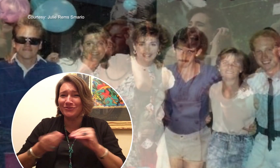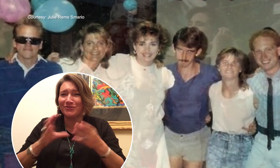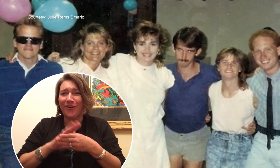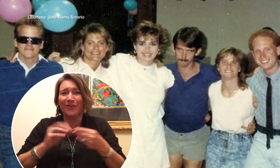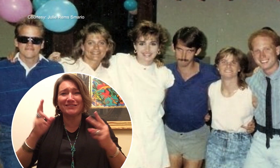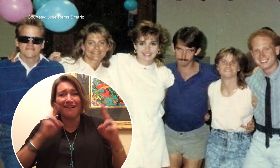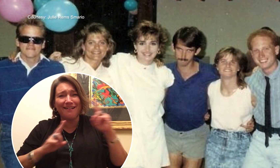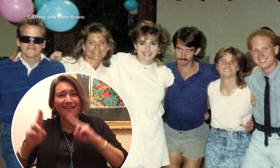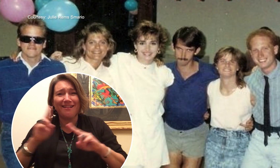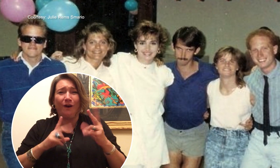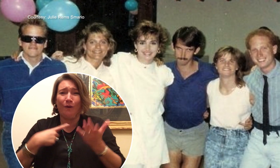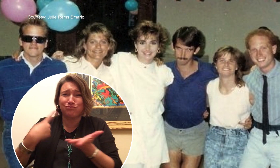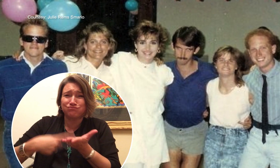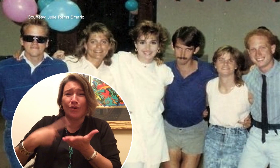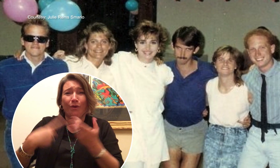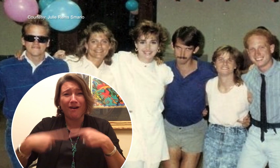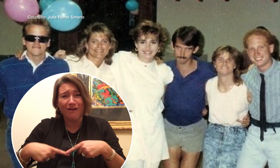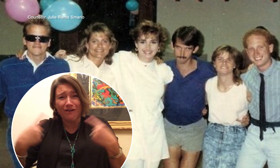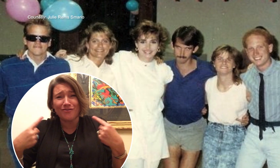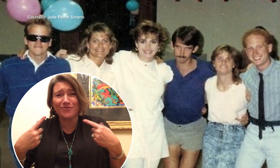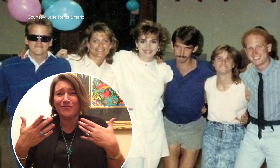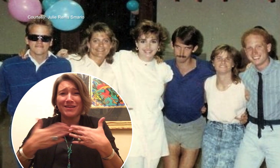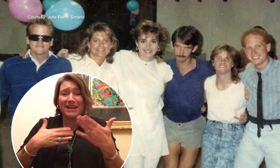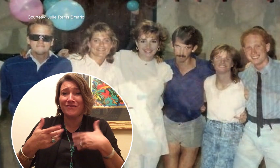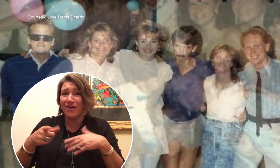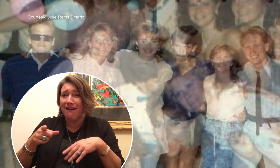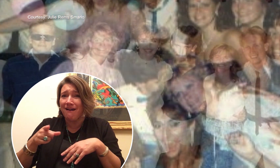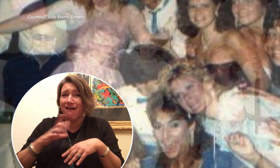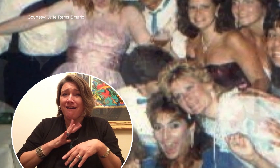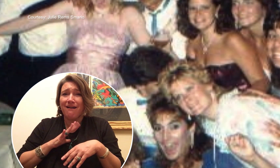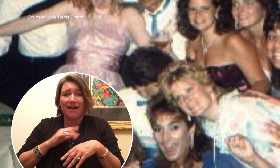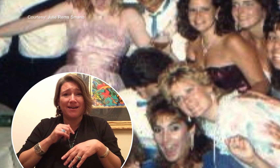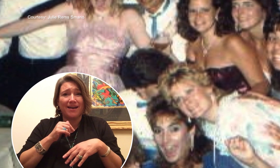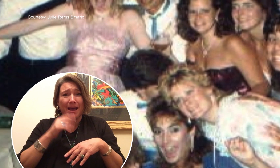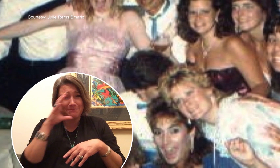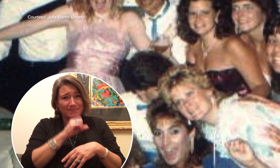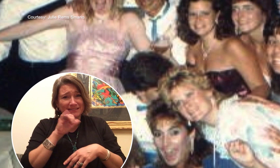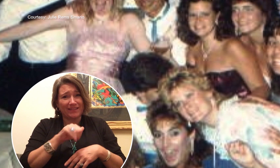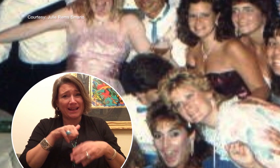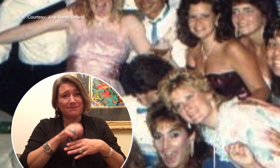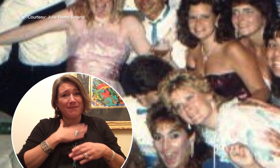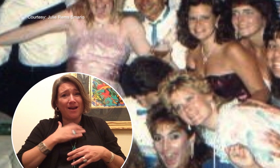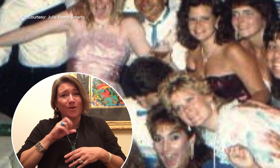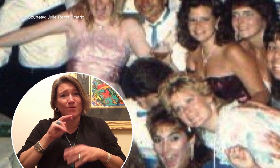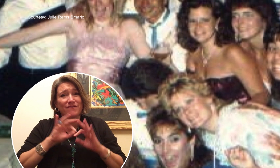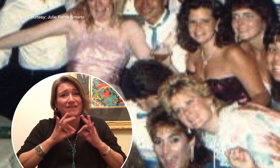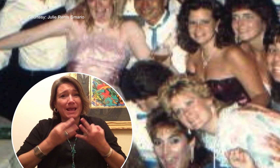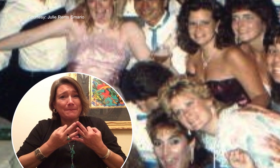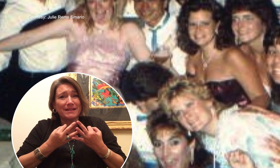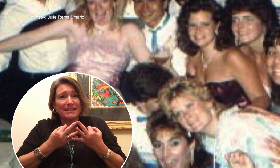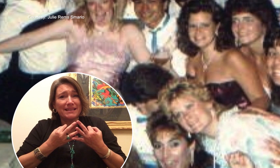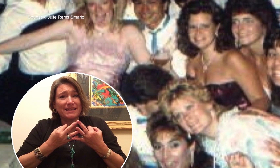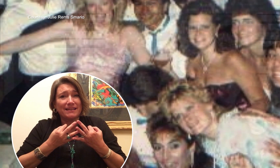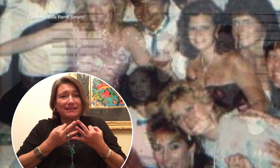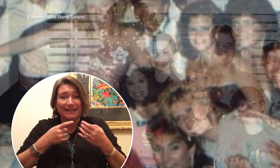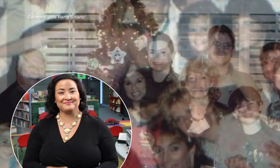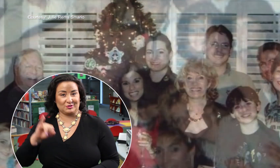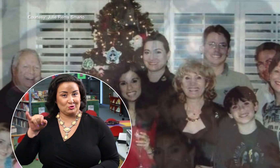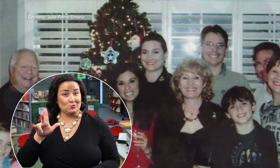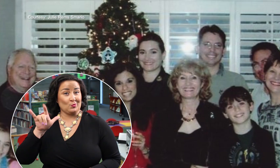and stories. We'd have long discussions and debates, whatever we wanted. It was amazing, but I missed that with my own family. Julie